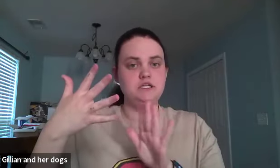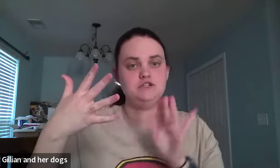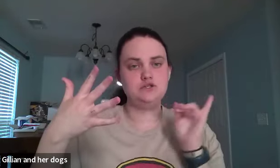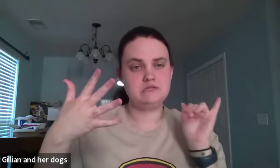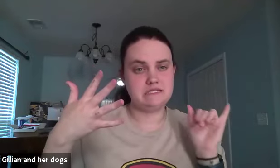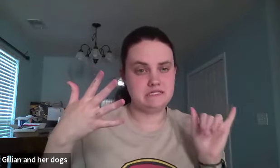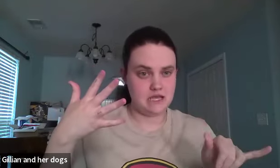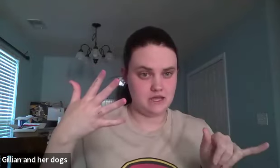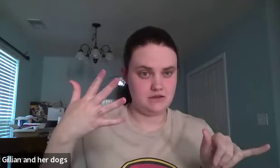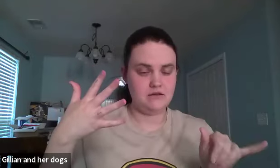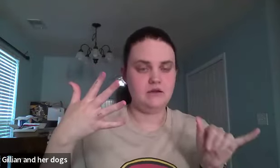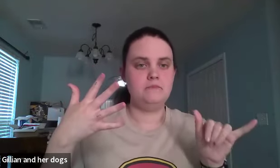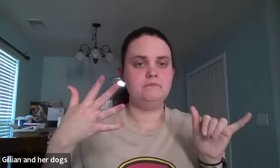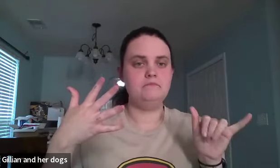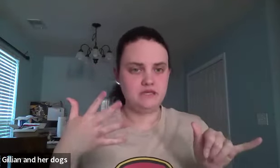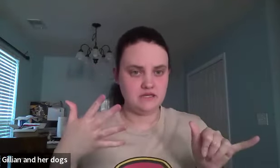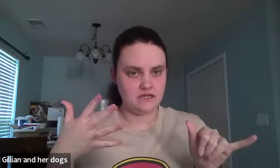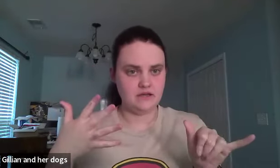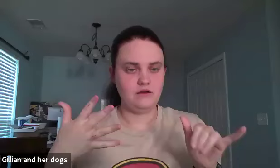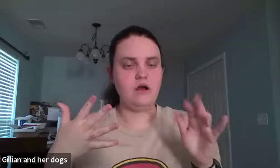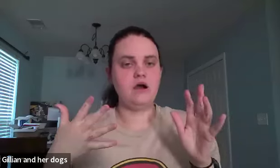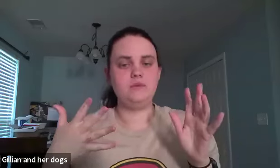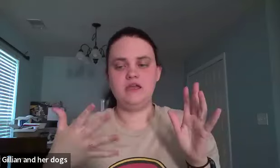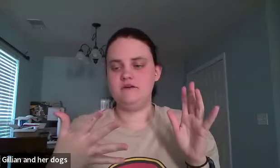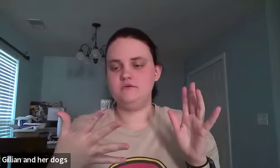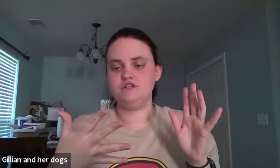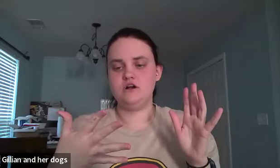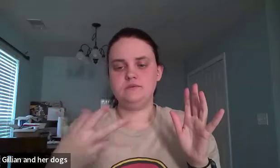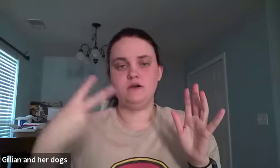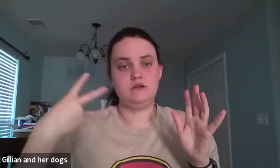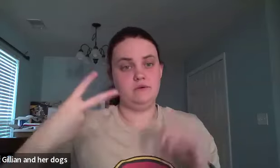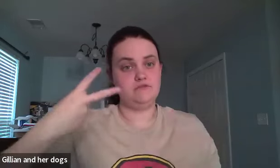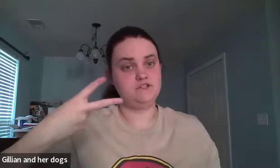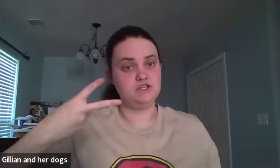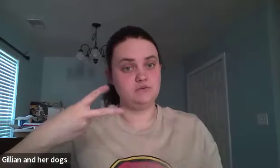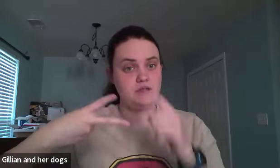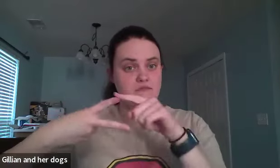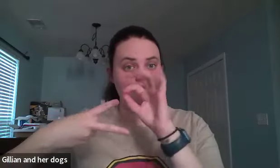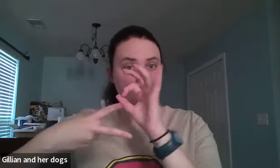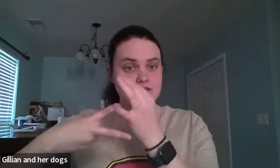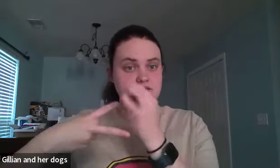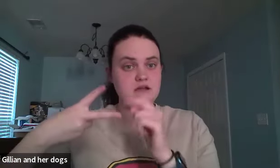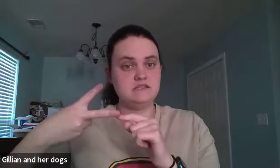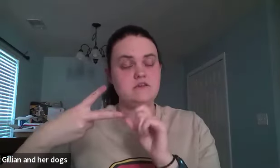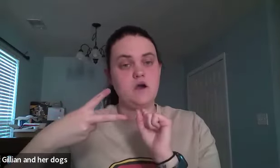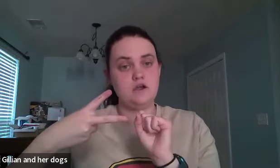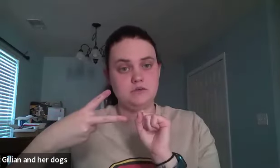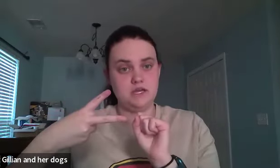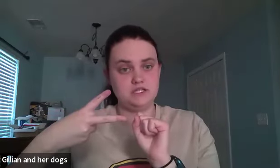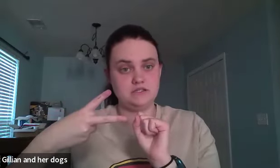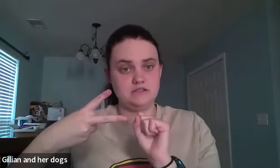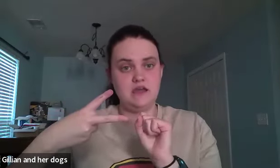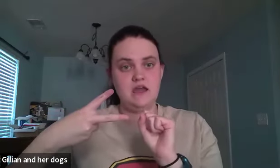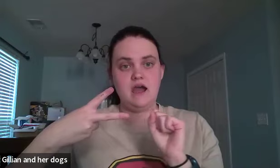need to stay. Meaning, if I were talking about, okay, we have the 2, we have the family signs and then the occupations.